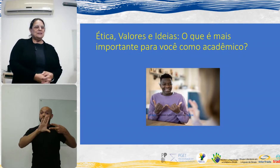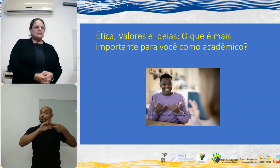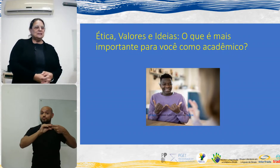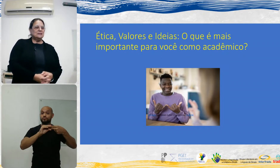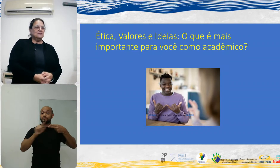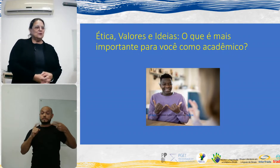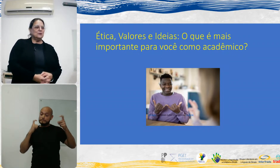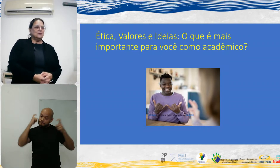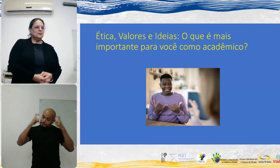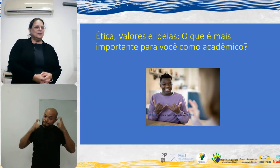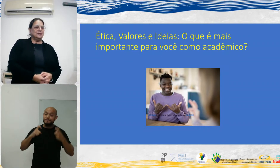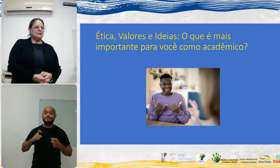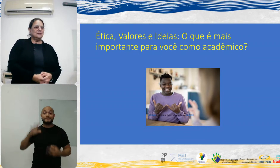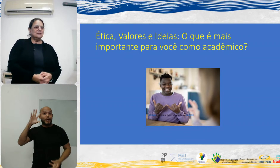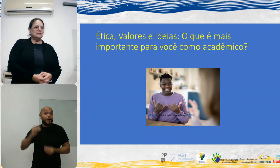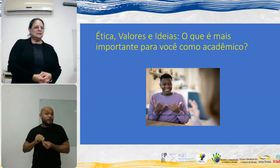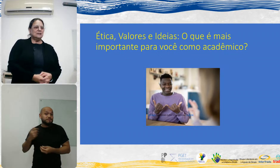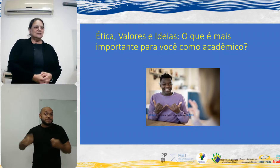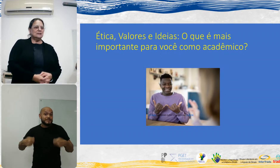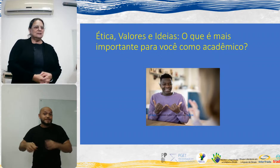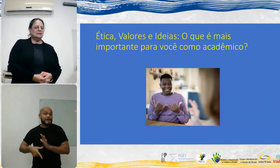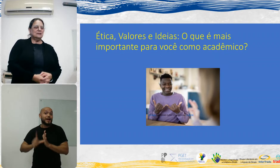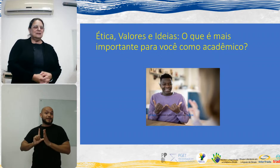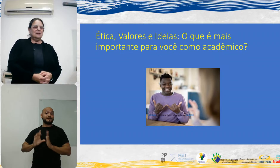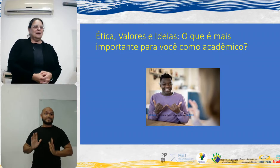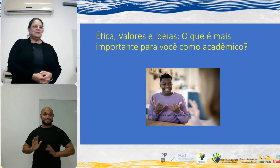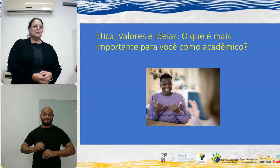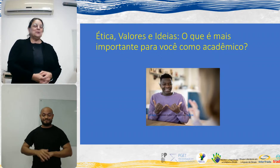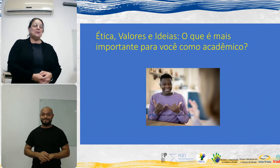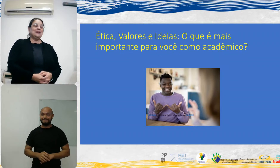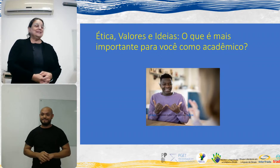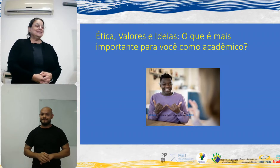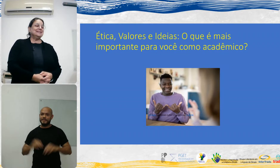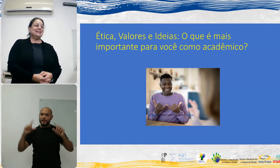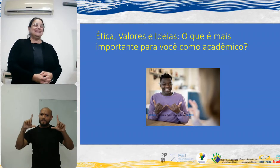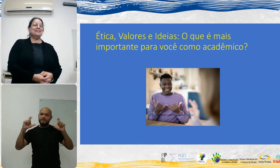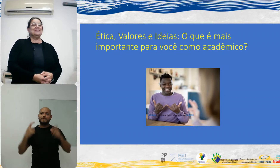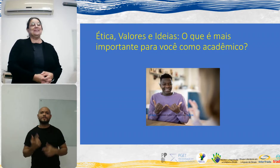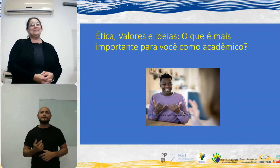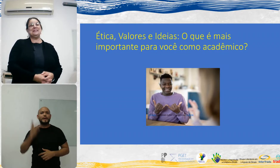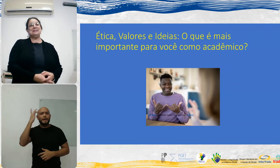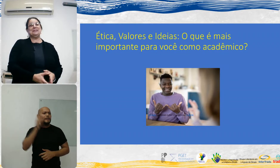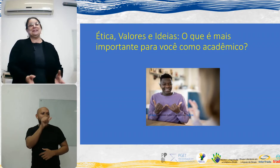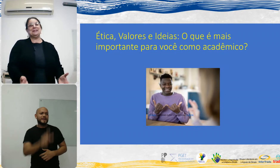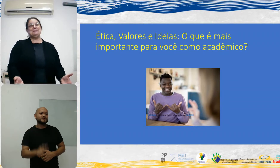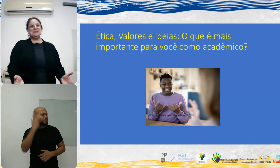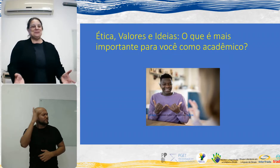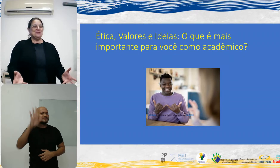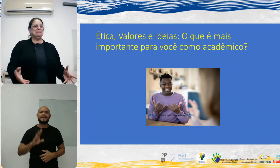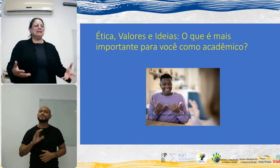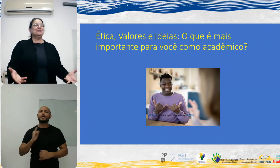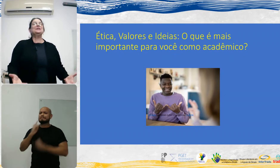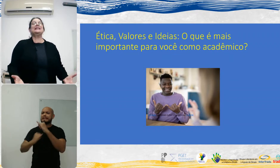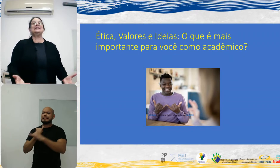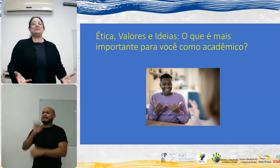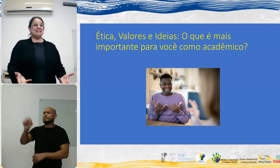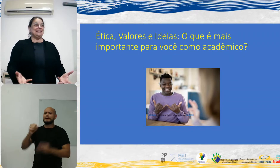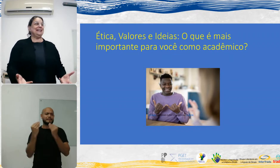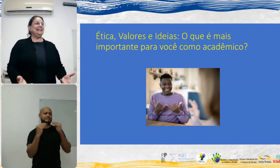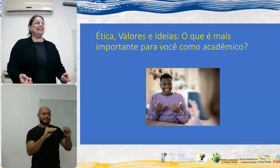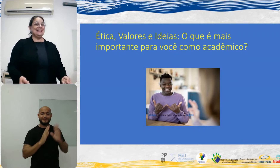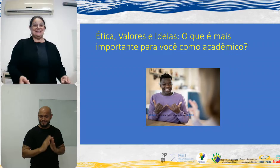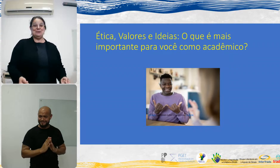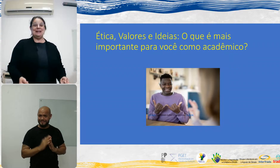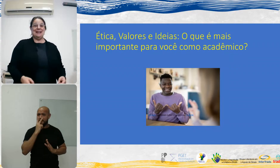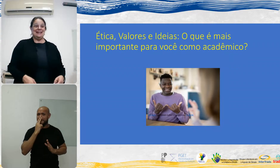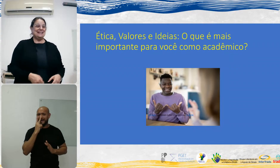So this is a photo that is, I don't know who that is. I got it off the internet. I'm so sorry, but it looked like he was